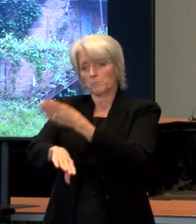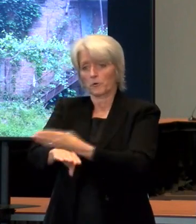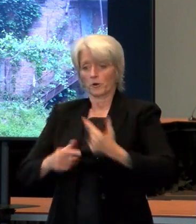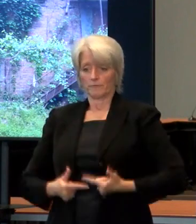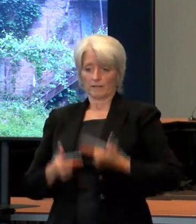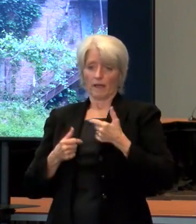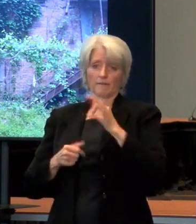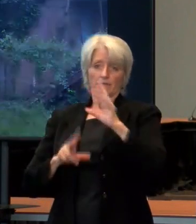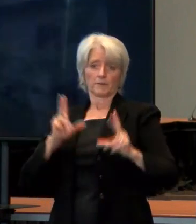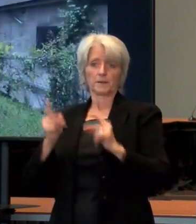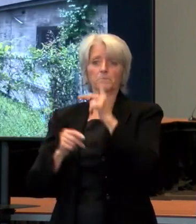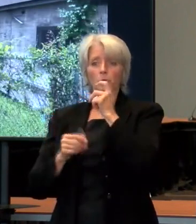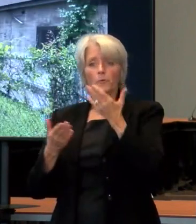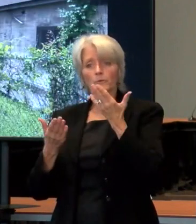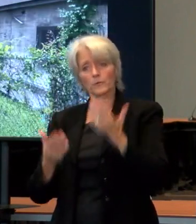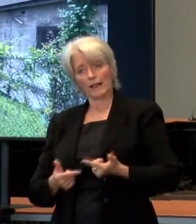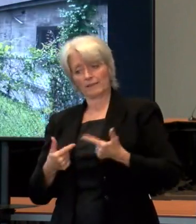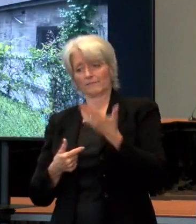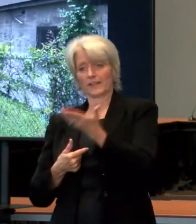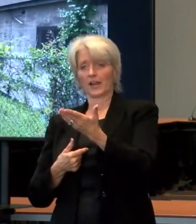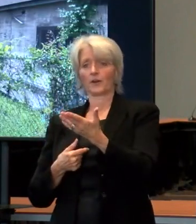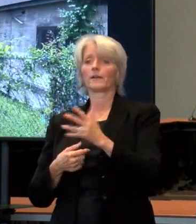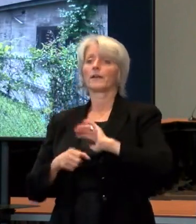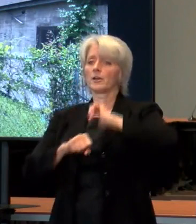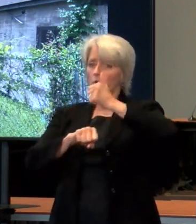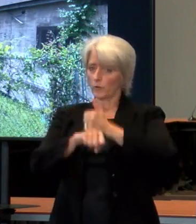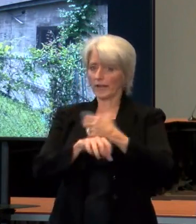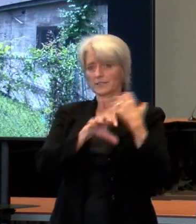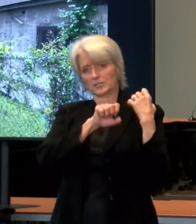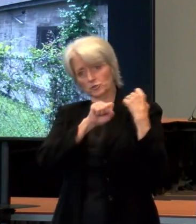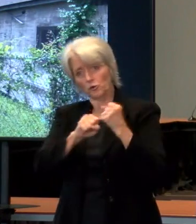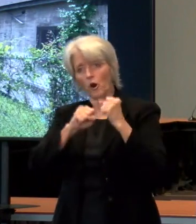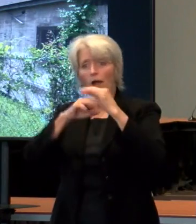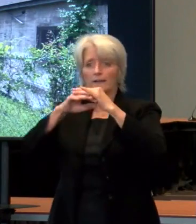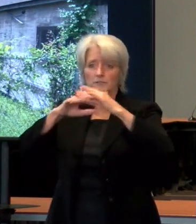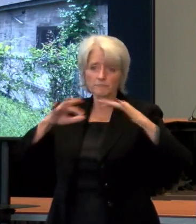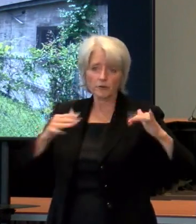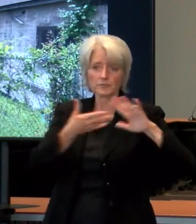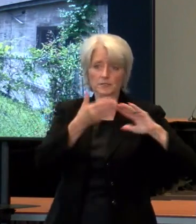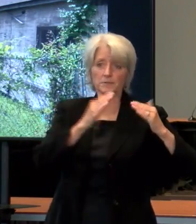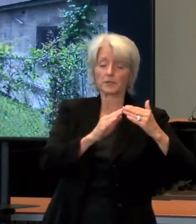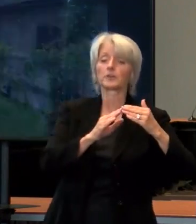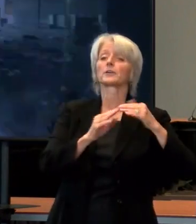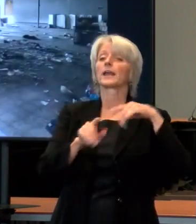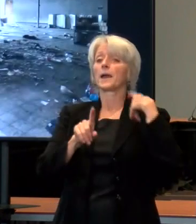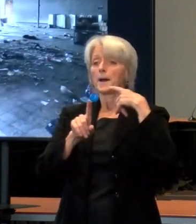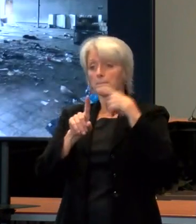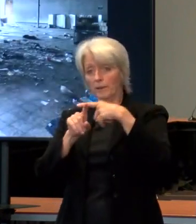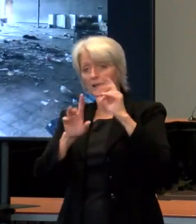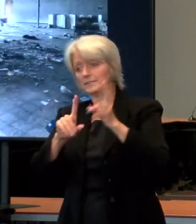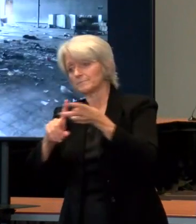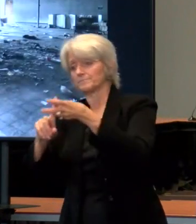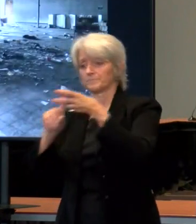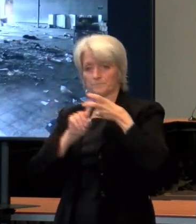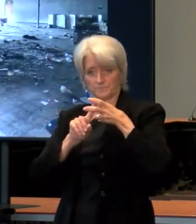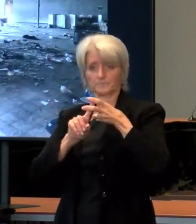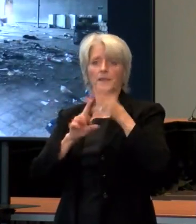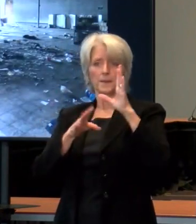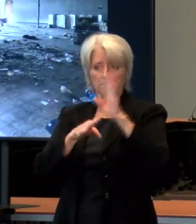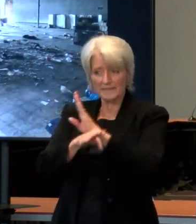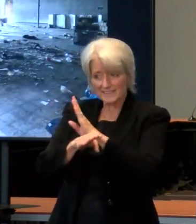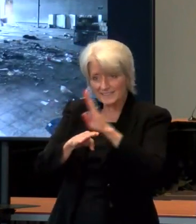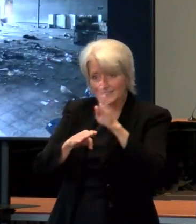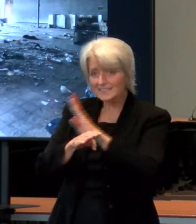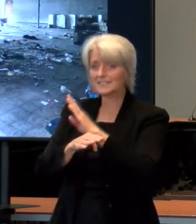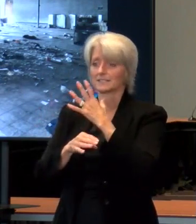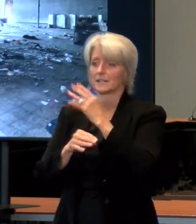its citizens. It creates a strong, diverse community and also attracts and keeps talent, starts